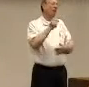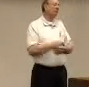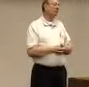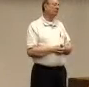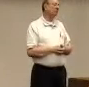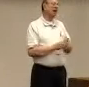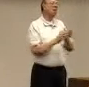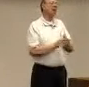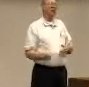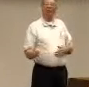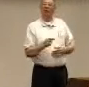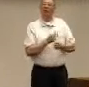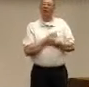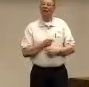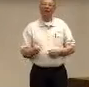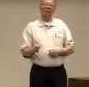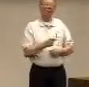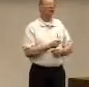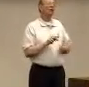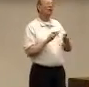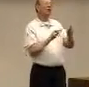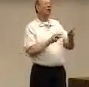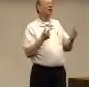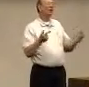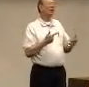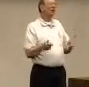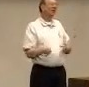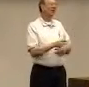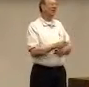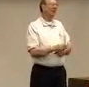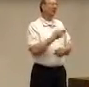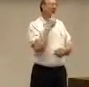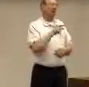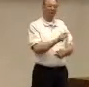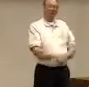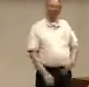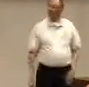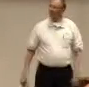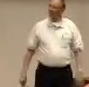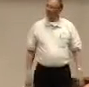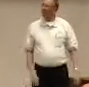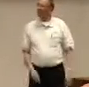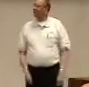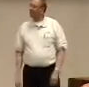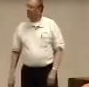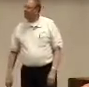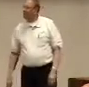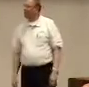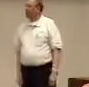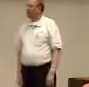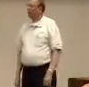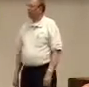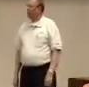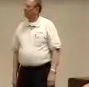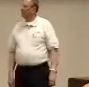all you have to do is follow. I pray for you guys. I love you guys. And I look forward to hearing great things from you. So thank you.